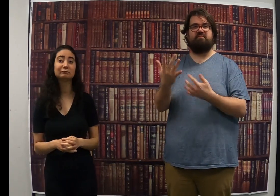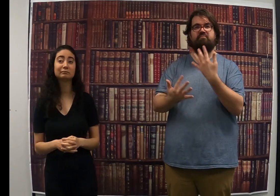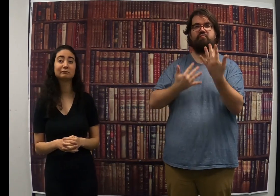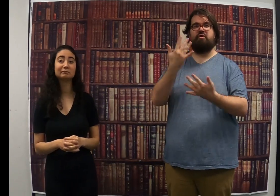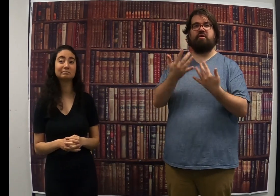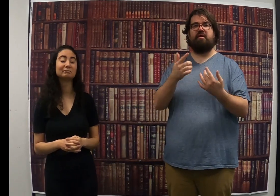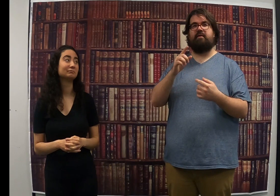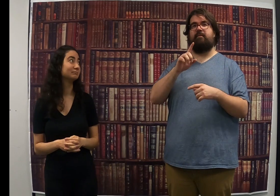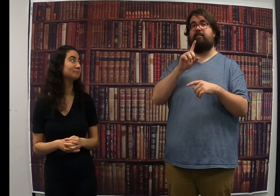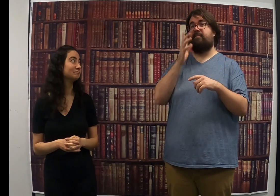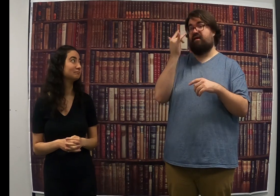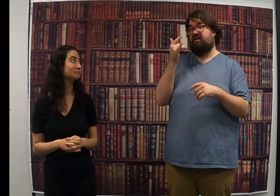met.